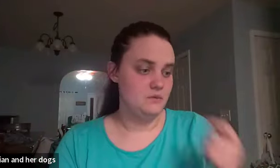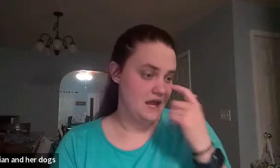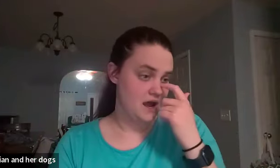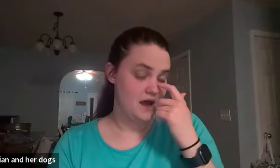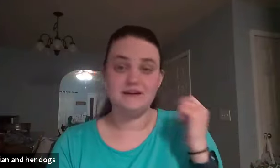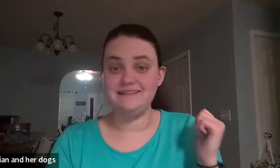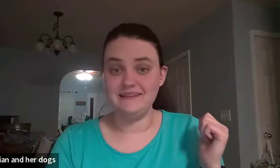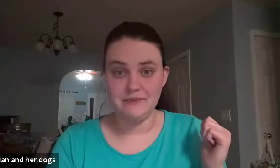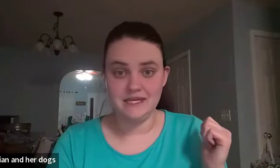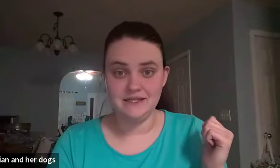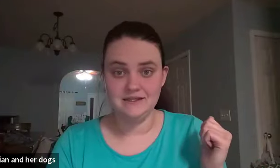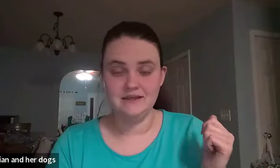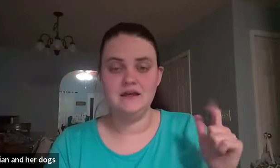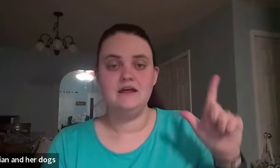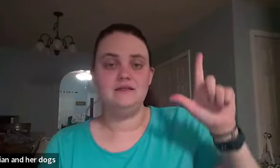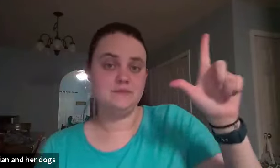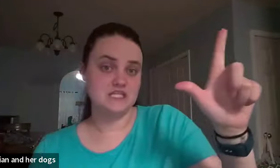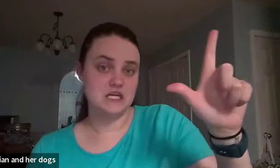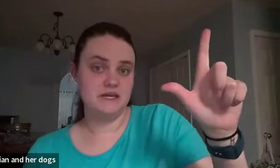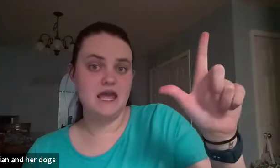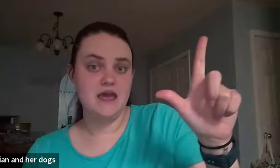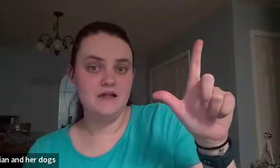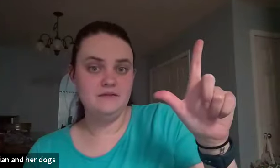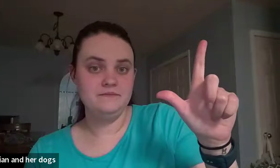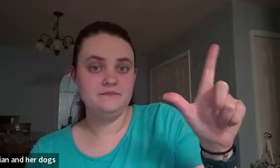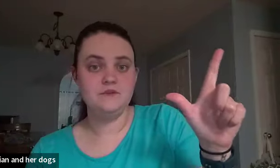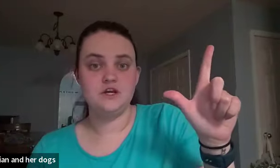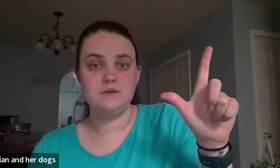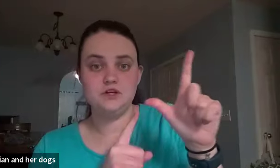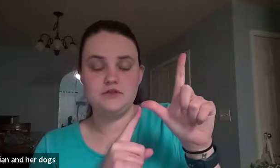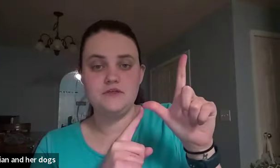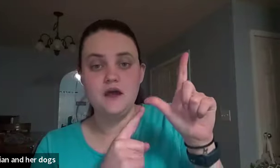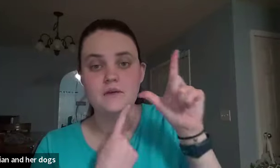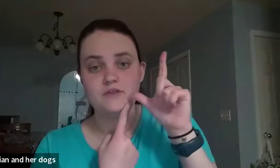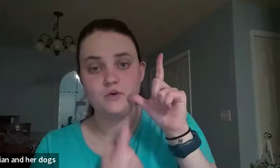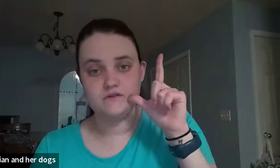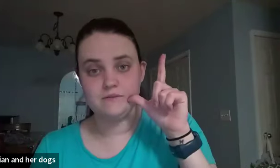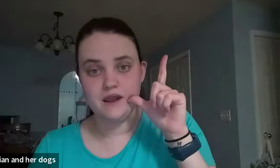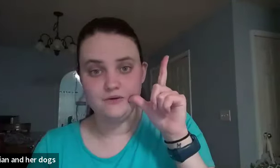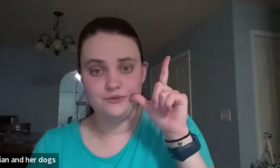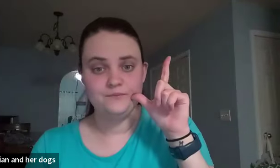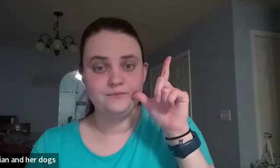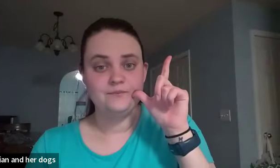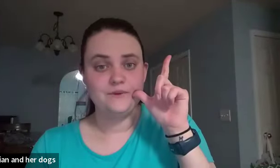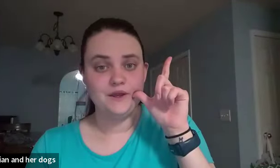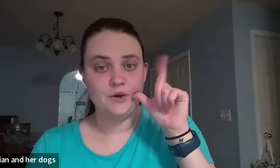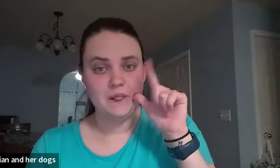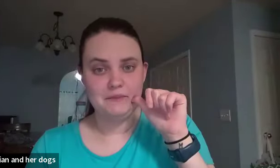Then we have lemon. Lemon's going to be an L. You're going to put your thumb in the corner of your mouth and go